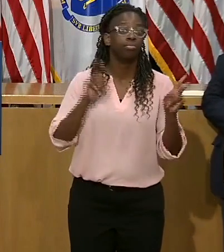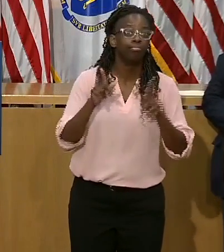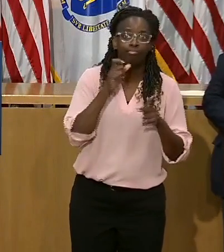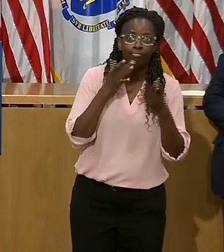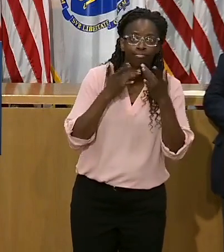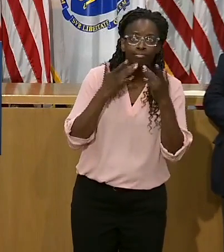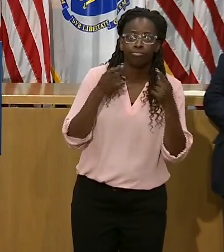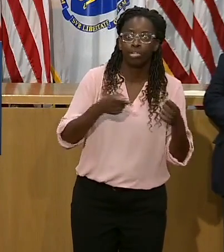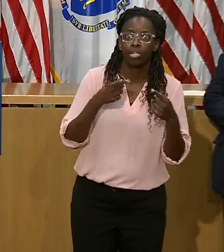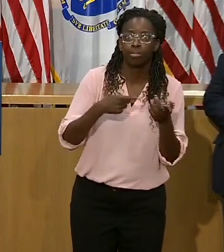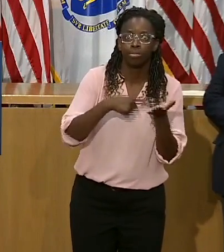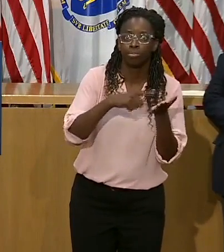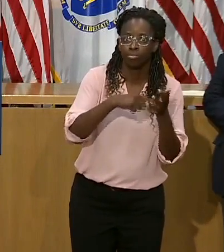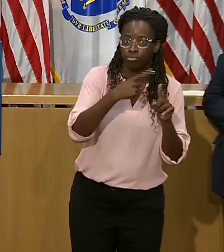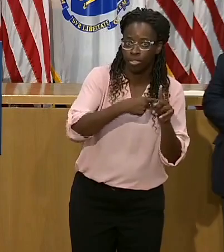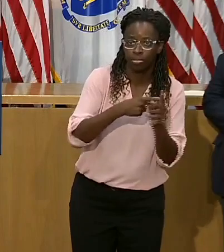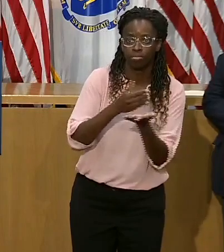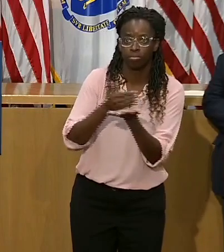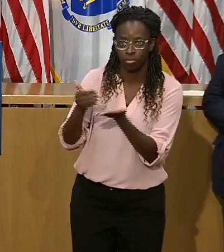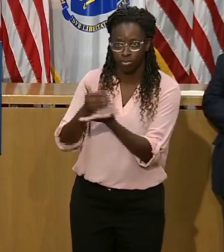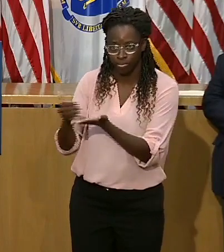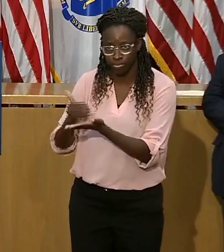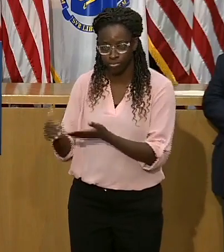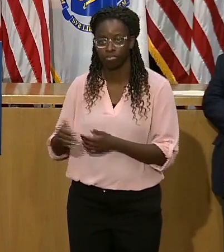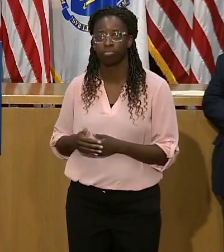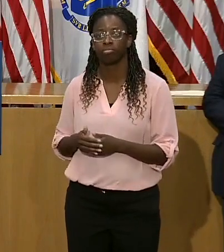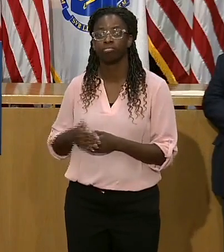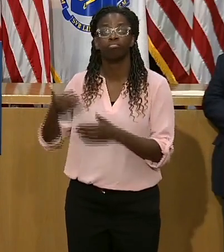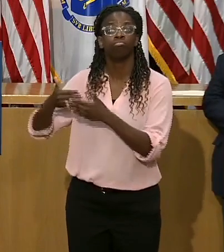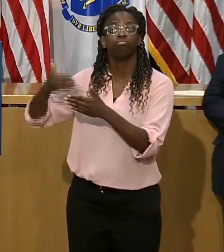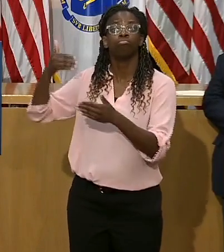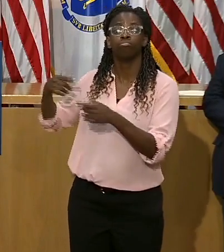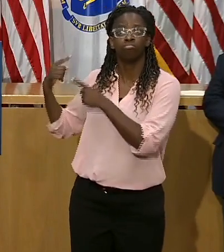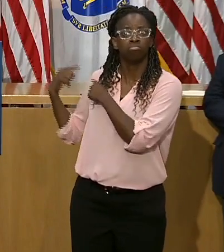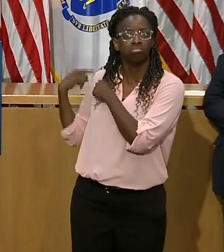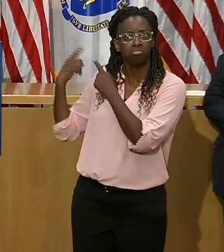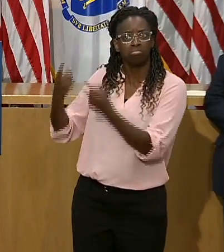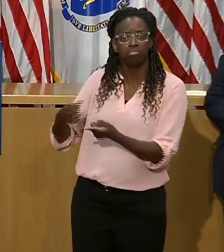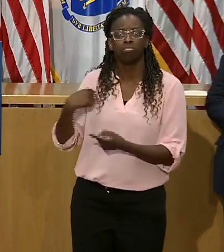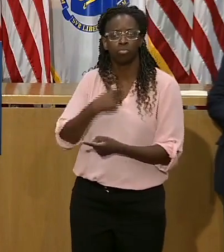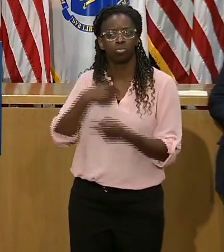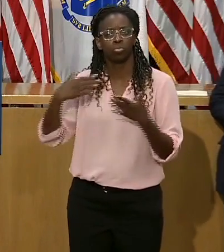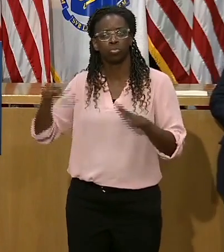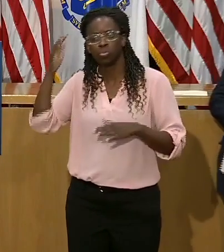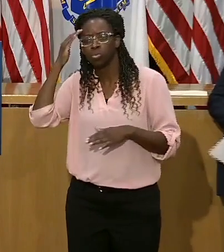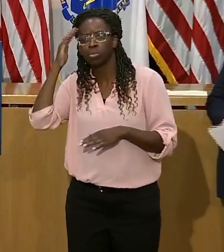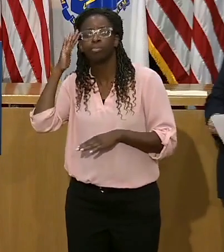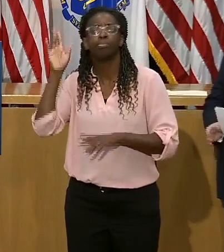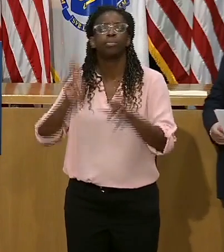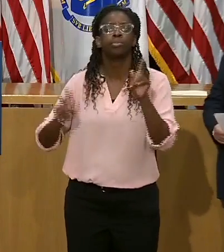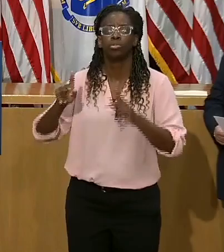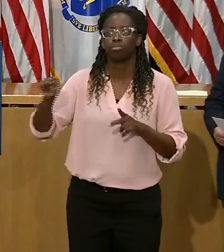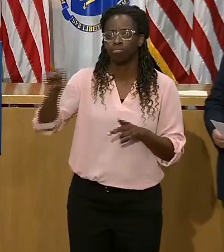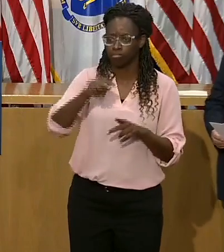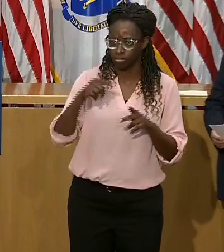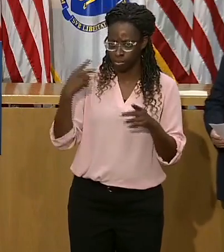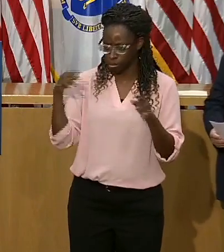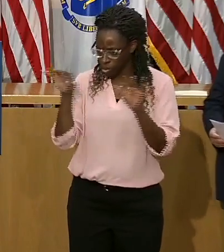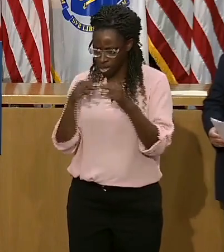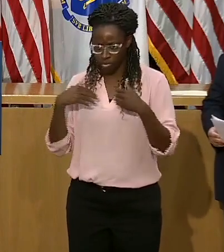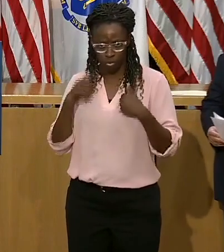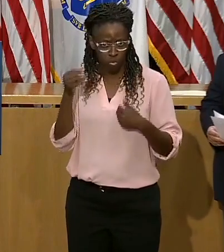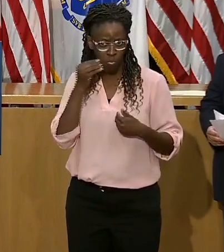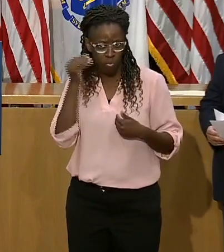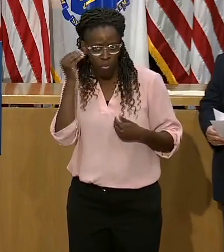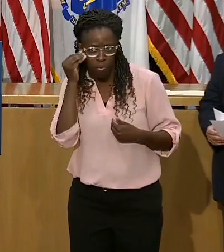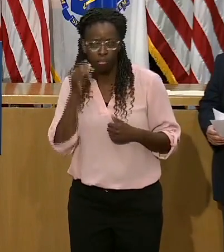stable housing is to staying safe, socially distancing, and continuing to work from home and teach our children.